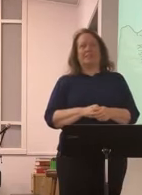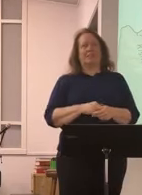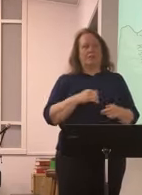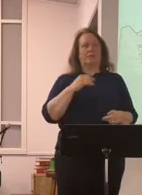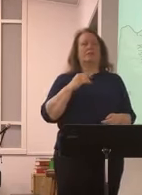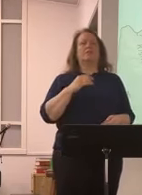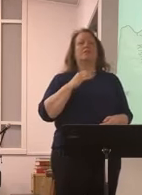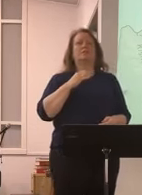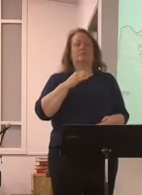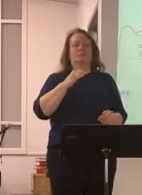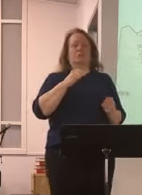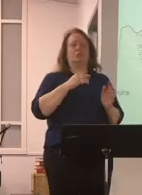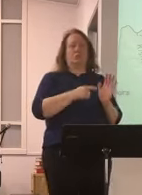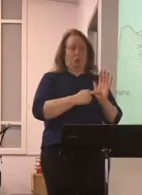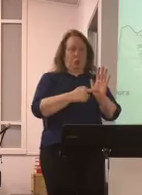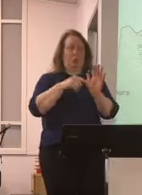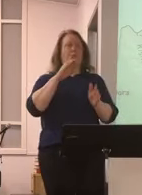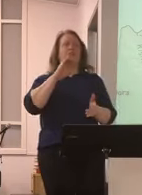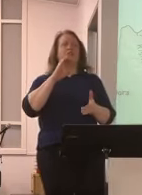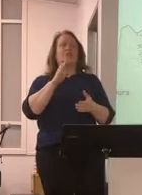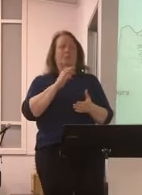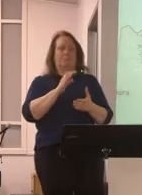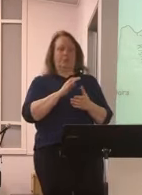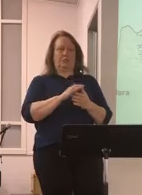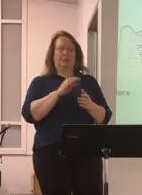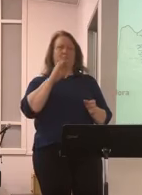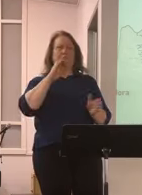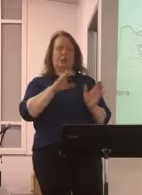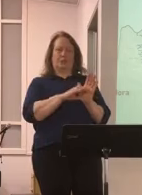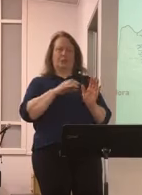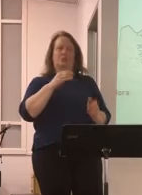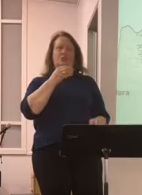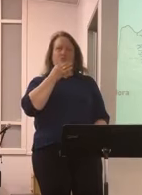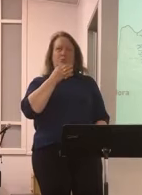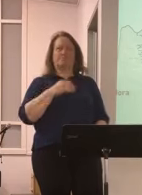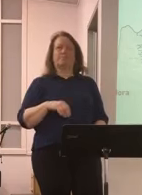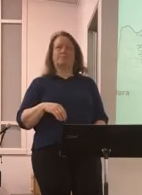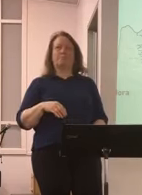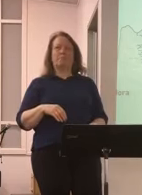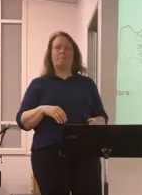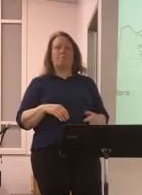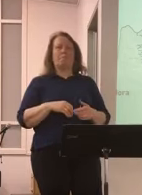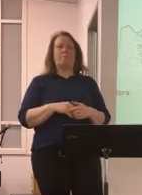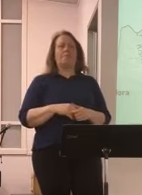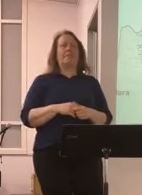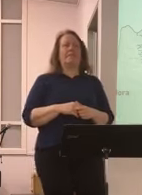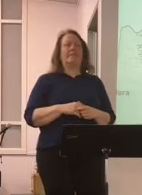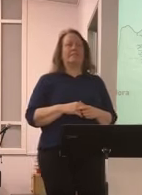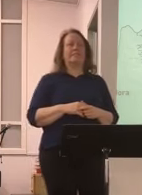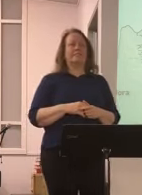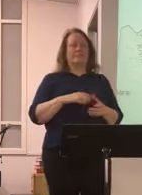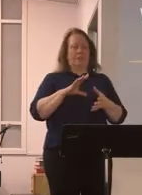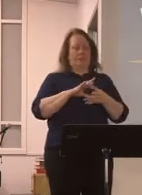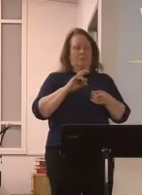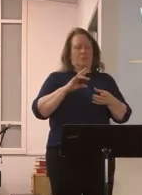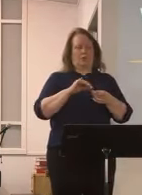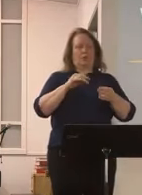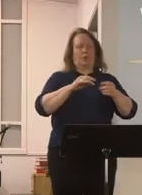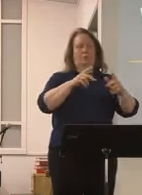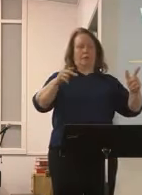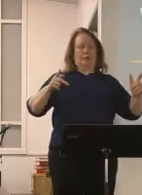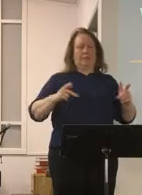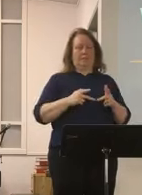pictures in a moment of where we think this story is taking place, all right? And